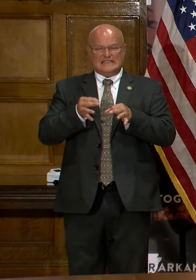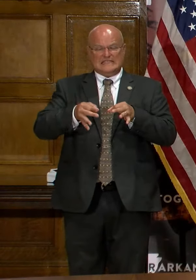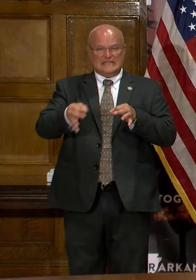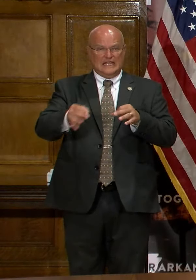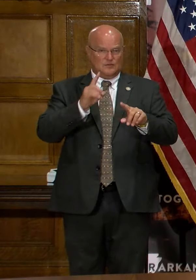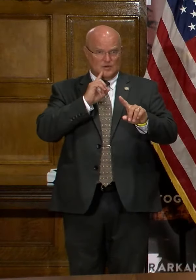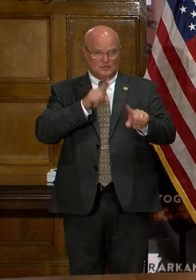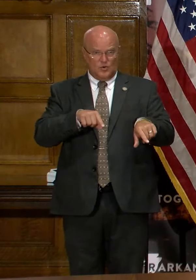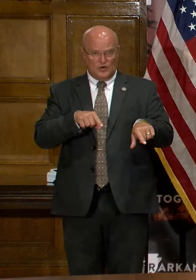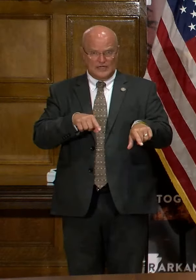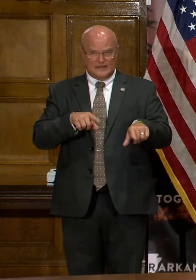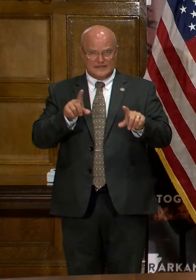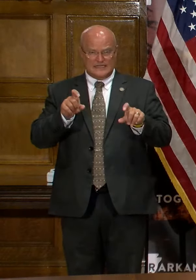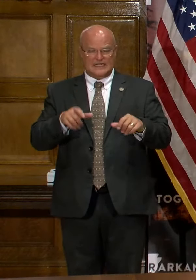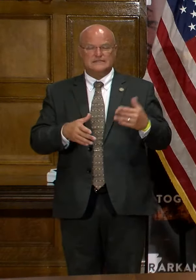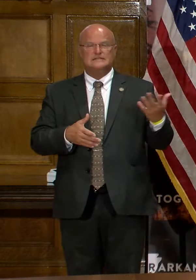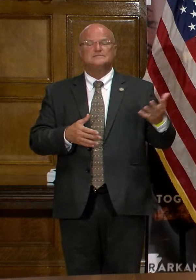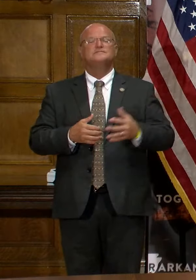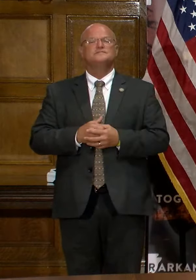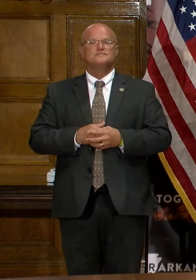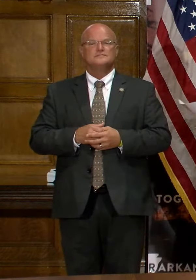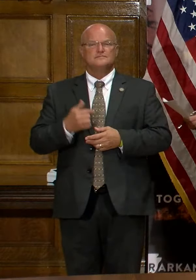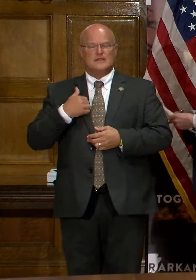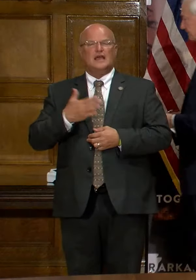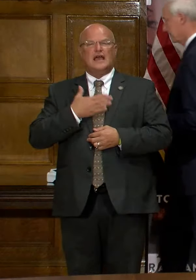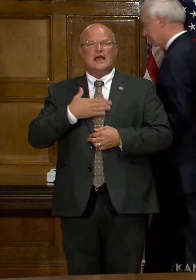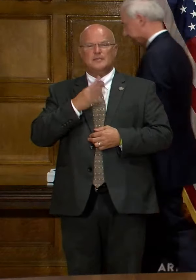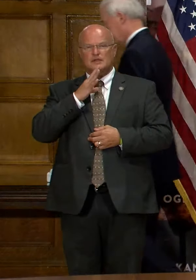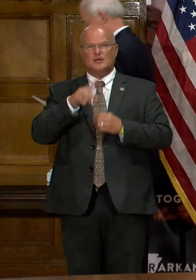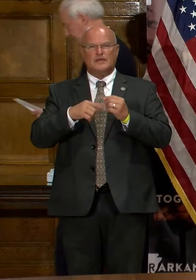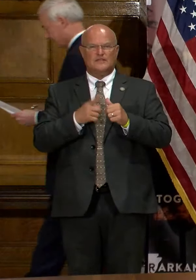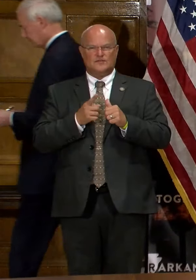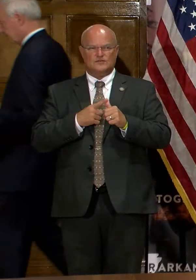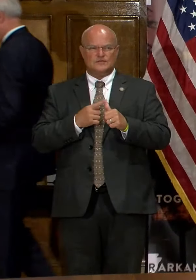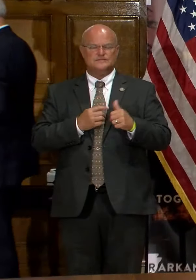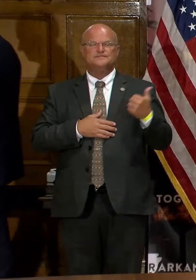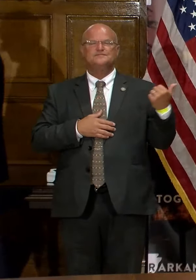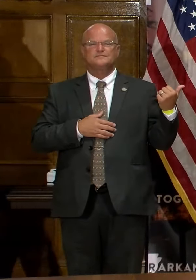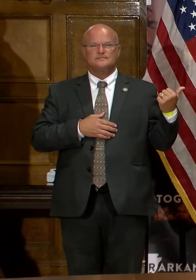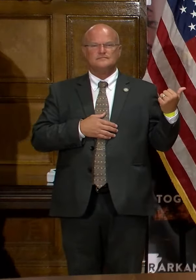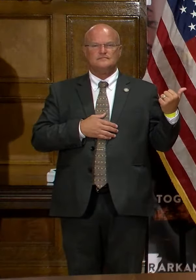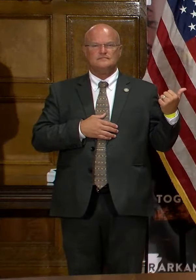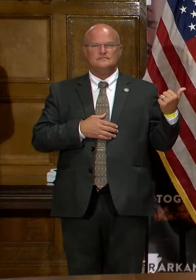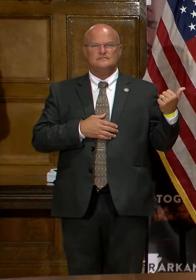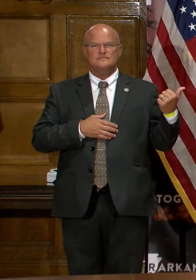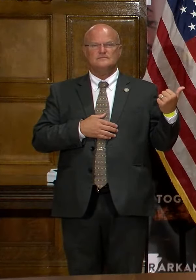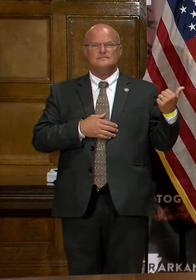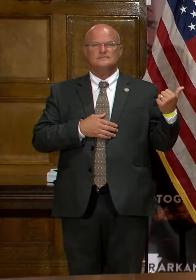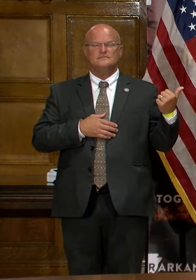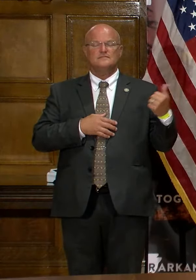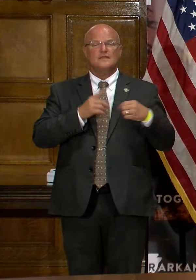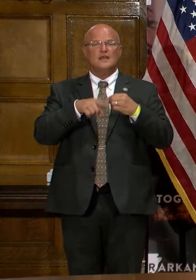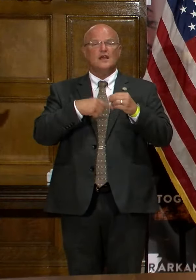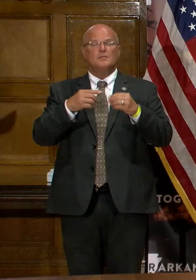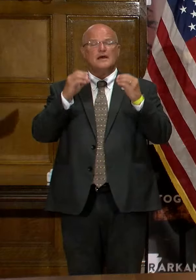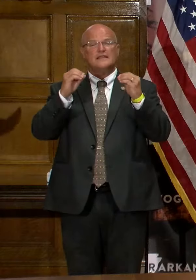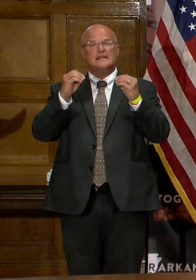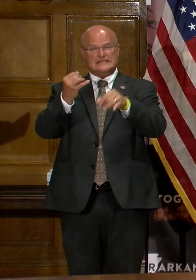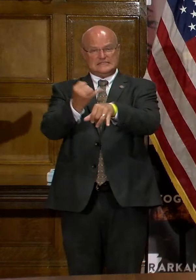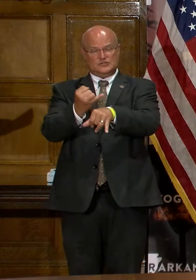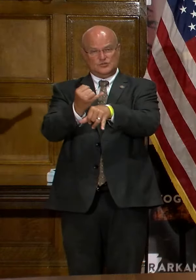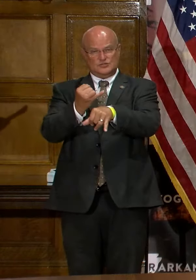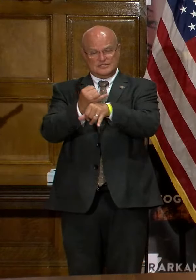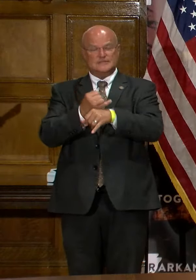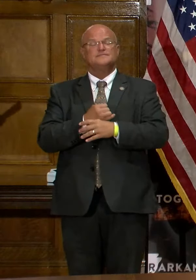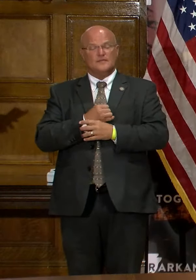in recording of the. Yeah. And I'll be happy to tackle it. Yes, great question. About the educational